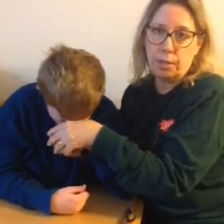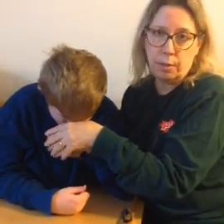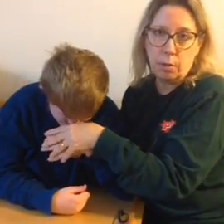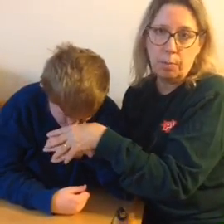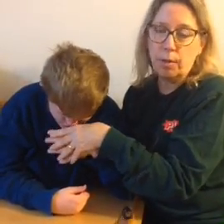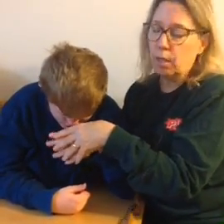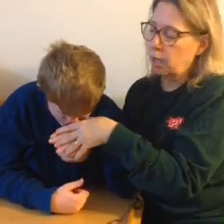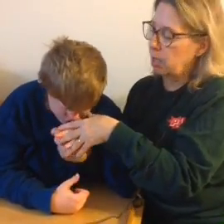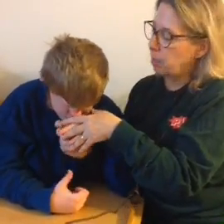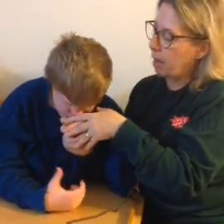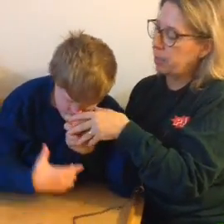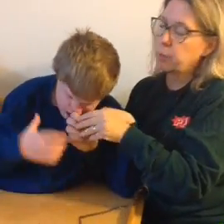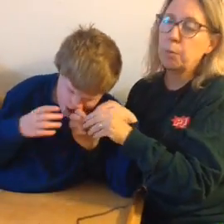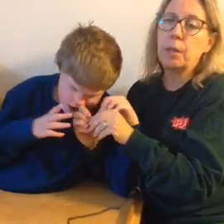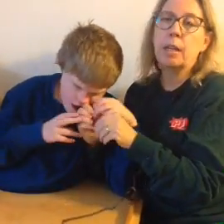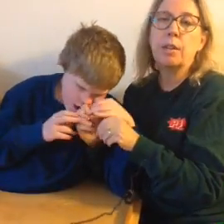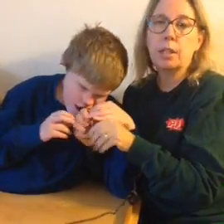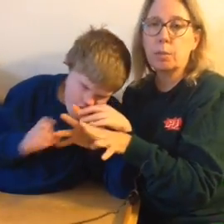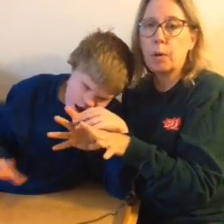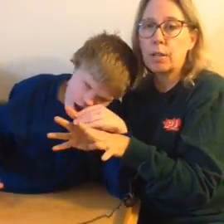receiver, and Max would be the expressor.